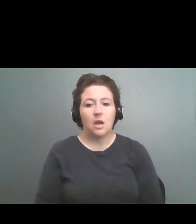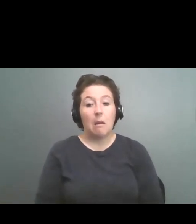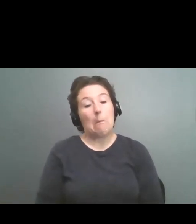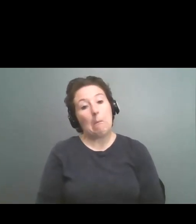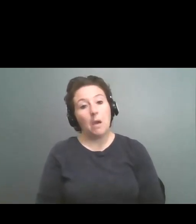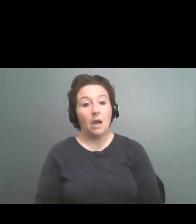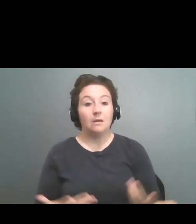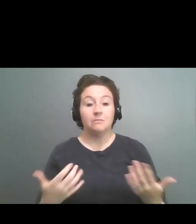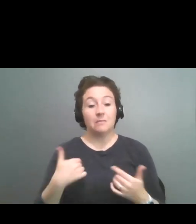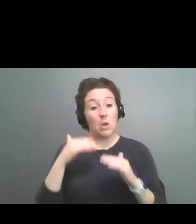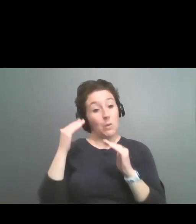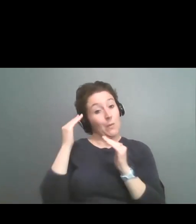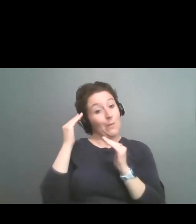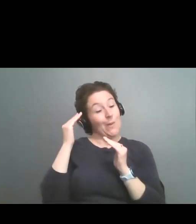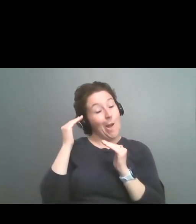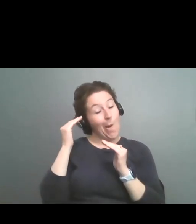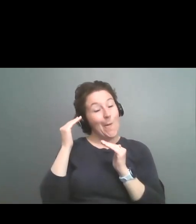Well, I'm hoping